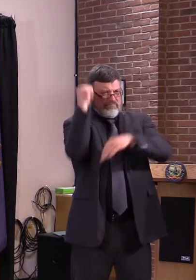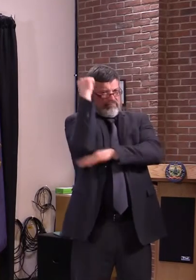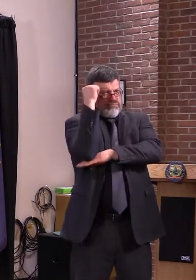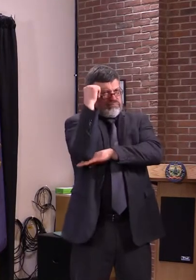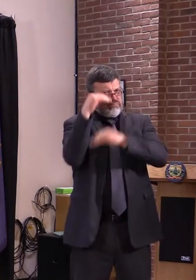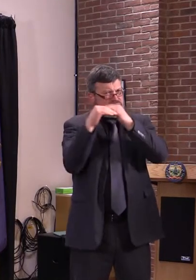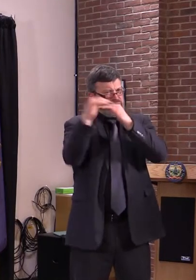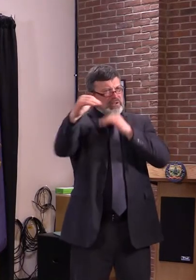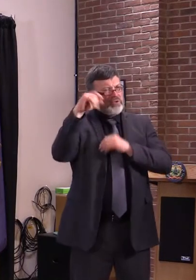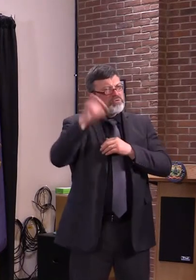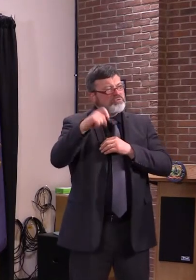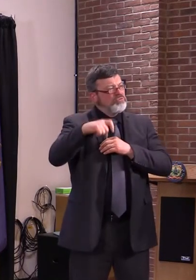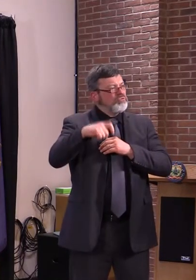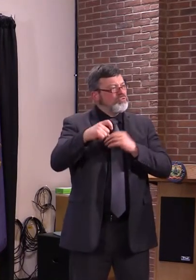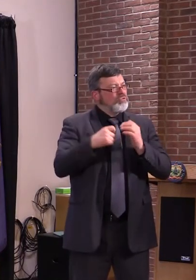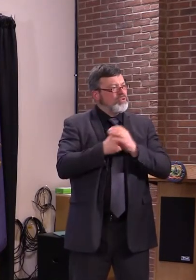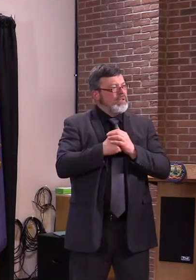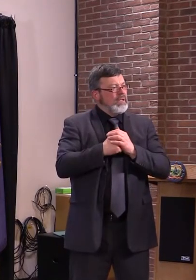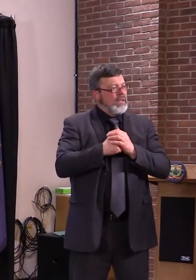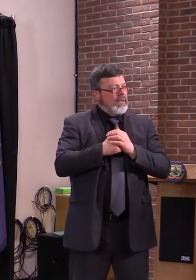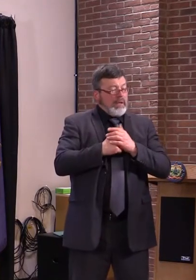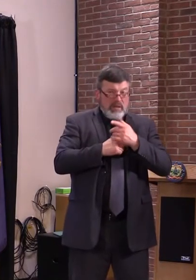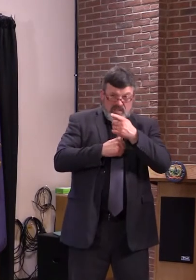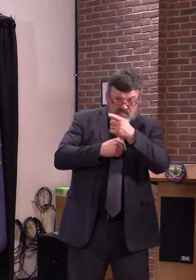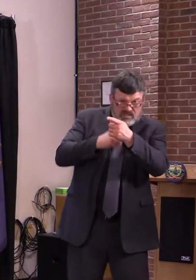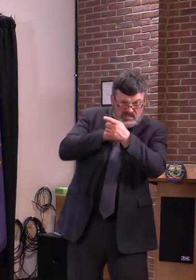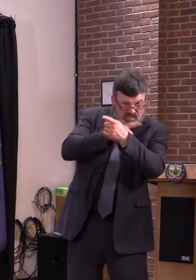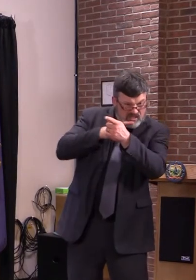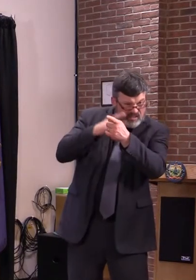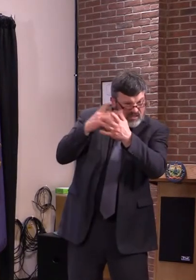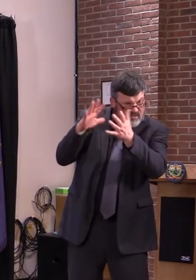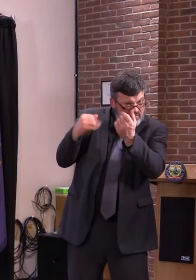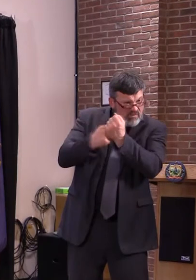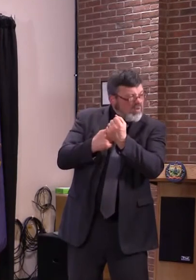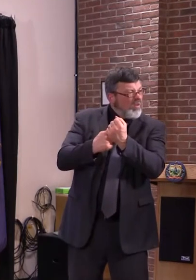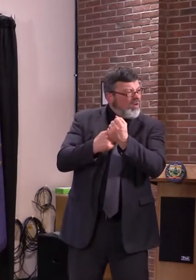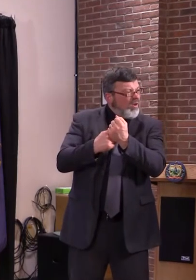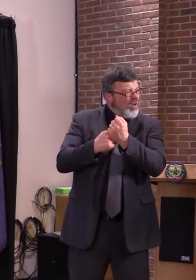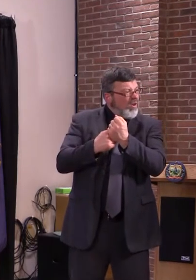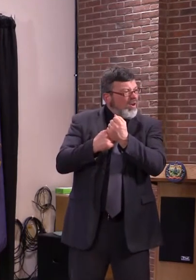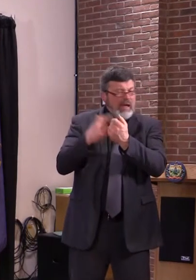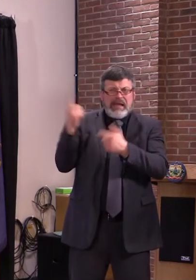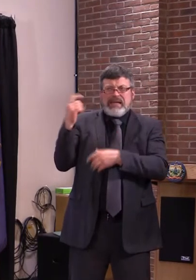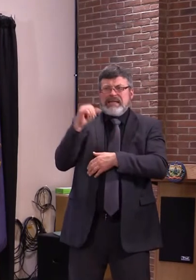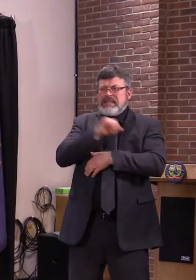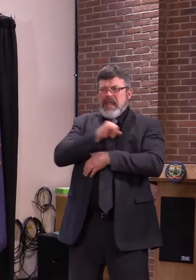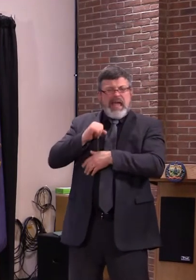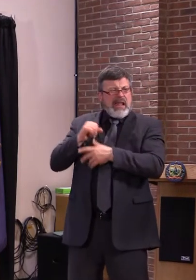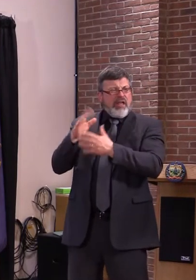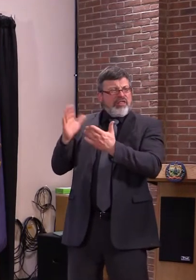waterfall language in the event of a surplus. We asked the committee to restore it outright.